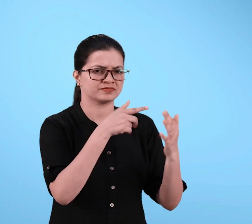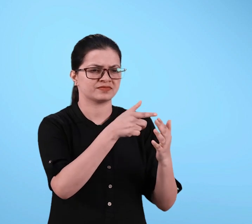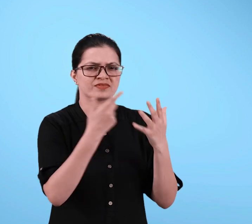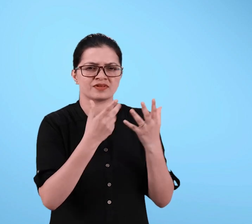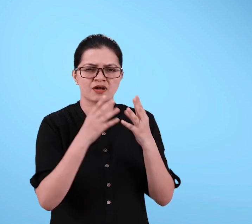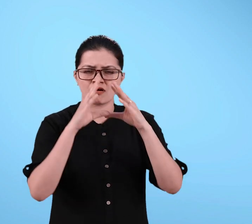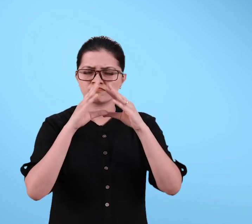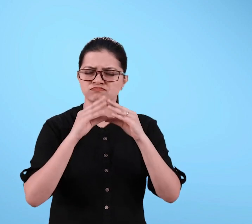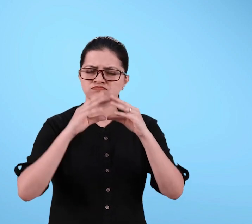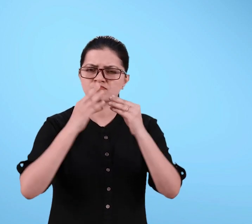silk,